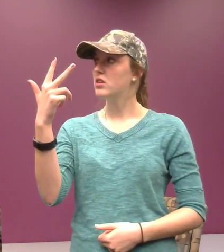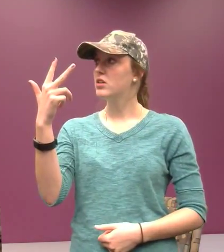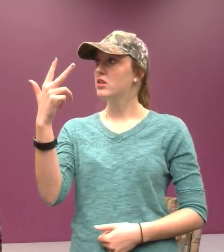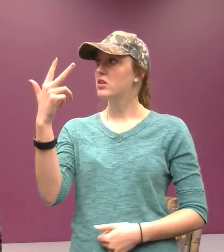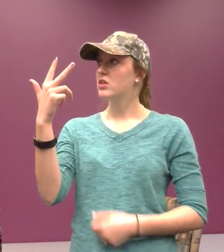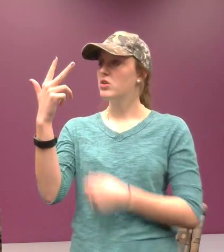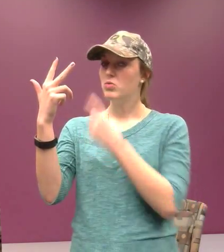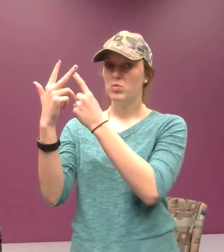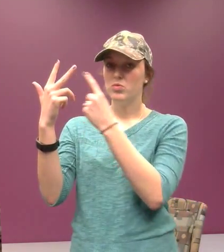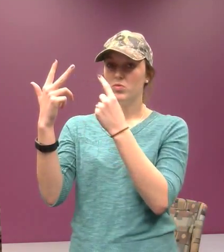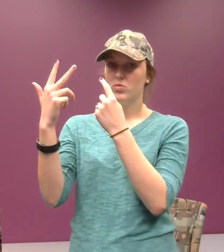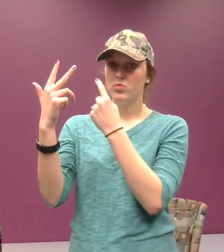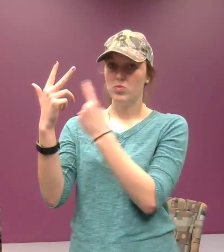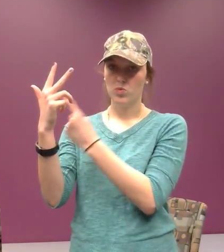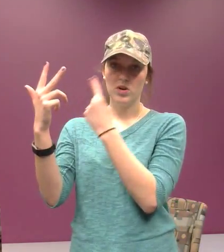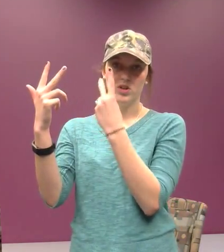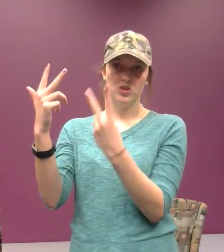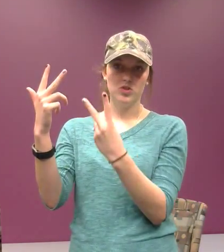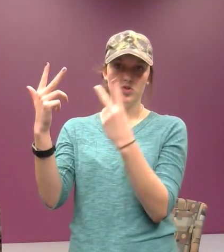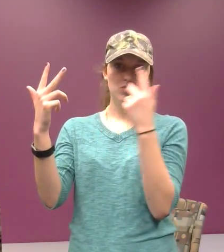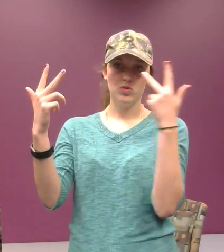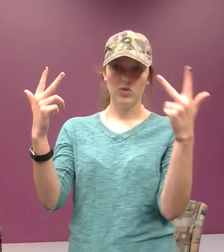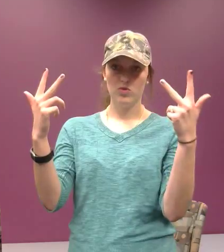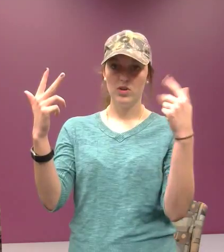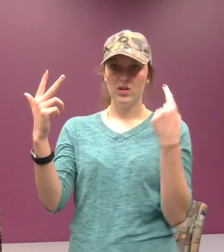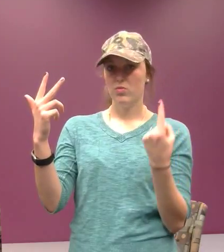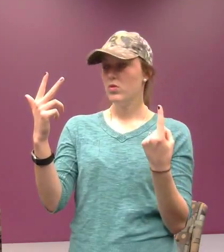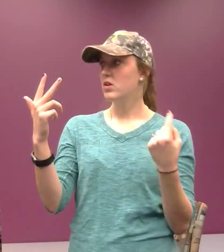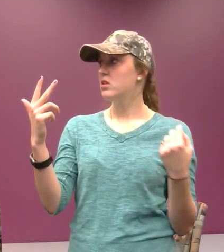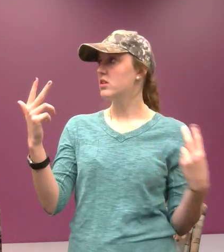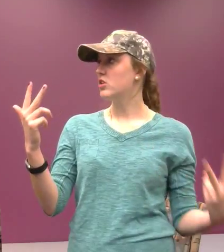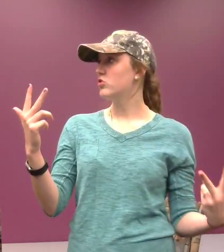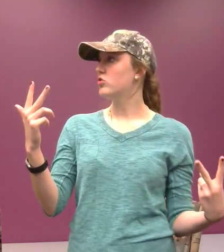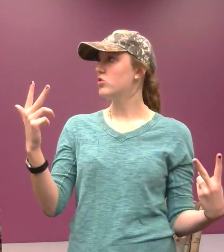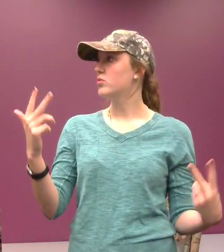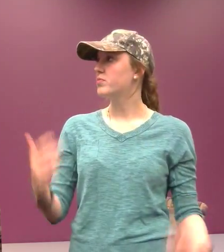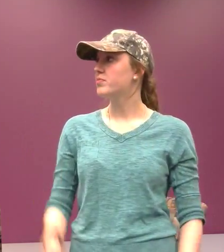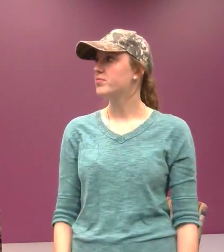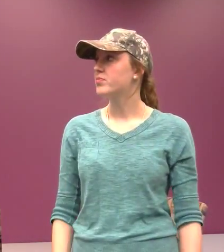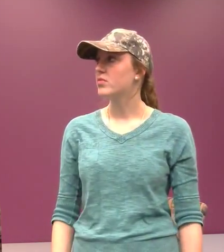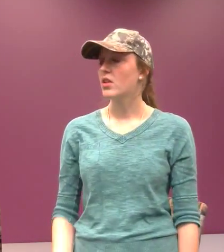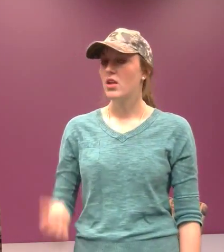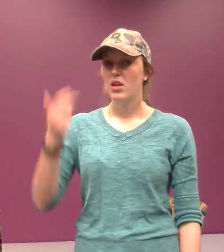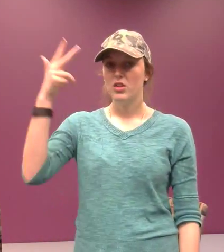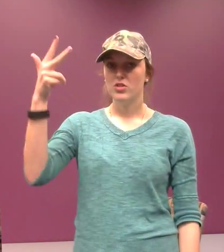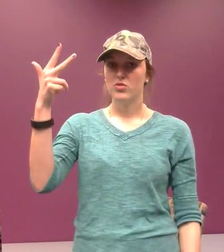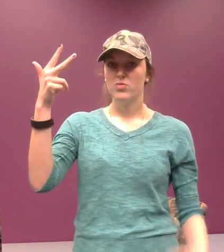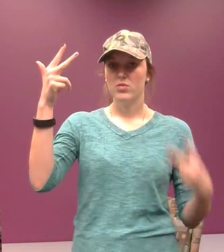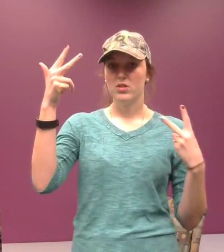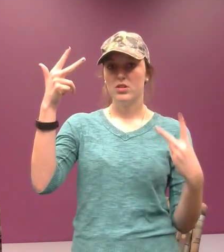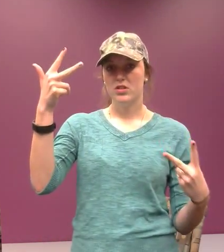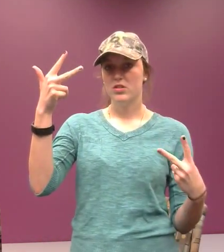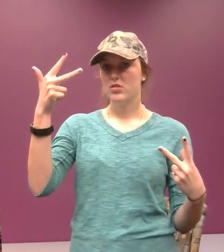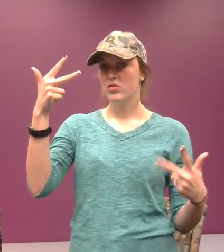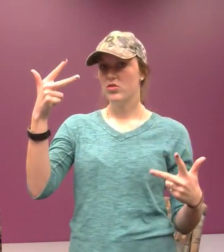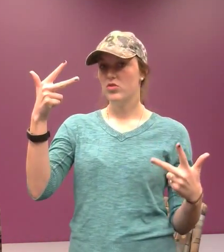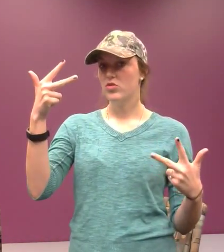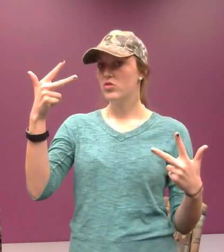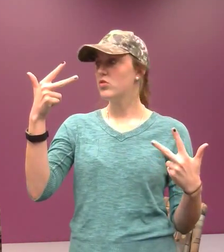1. Oh, 3 down there. So I have a 3 on top, there's 3 on the bottom. 3 divided